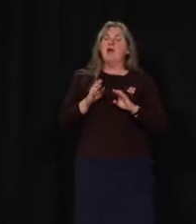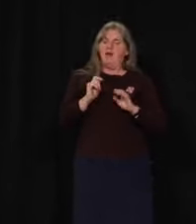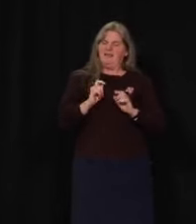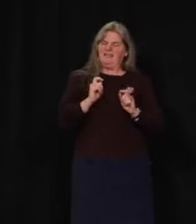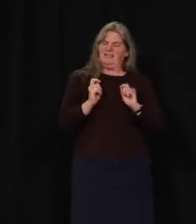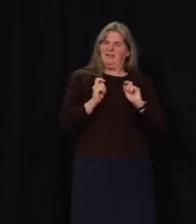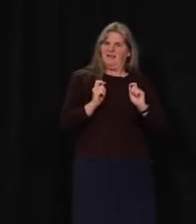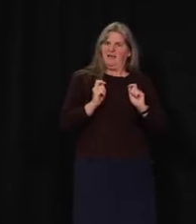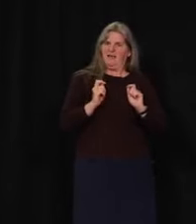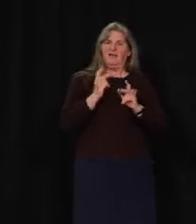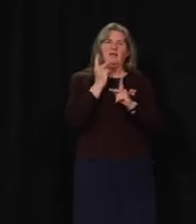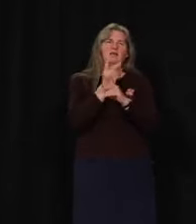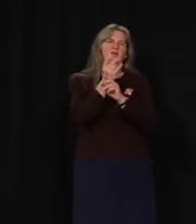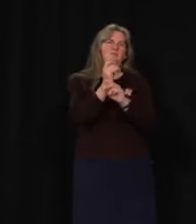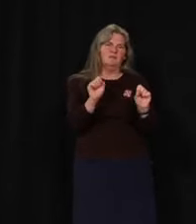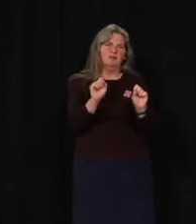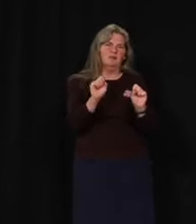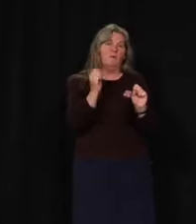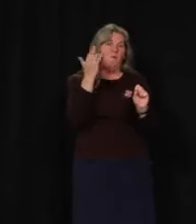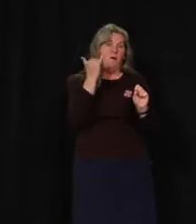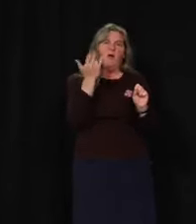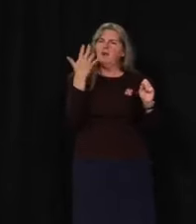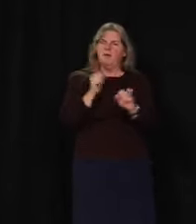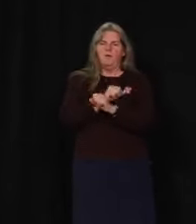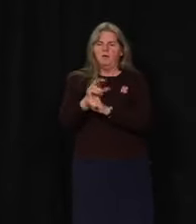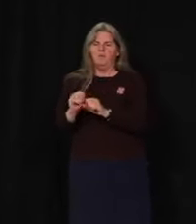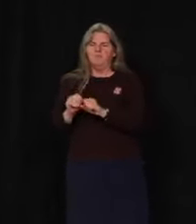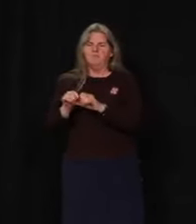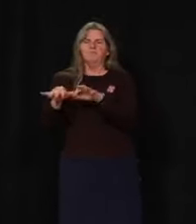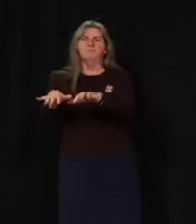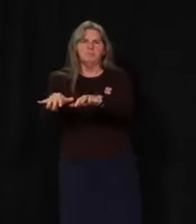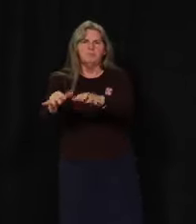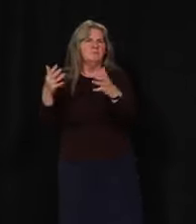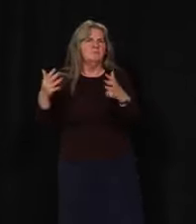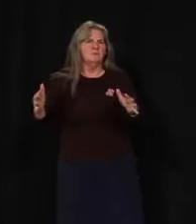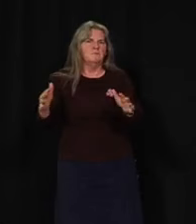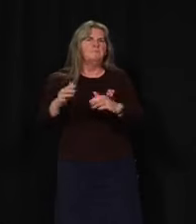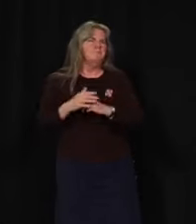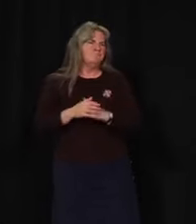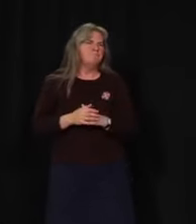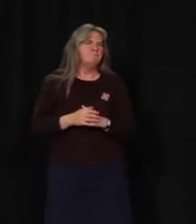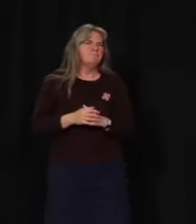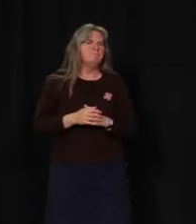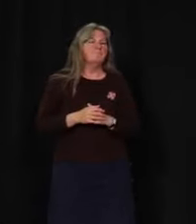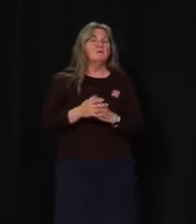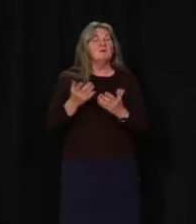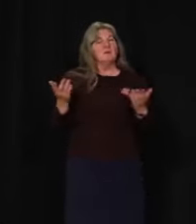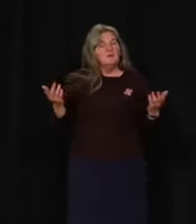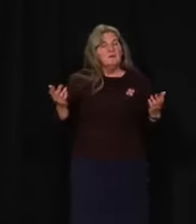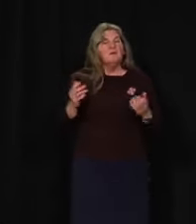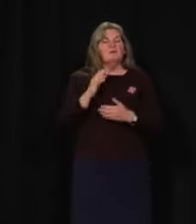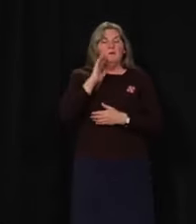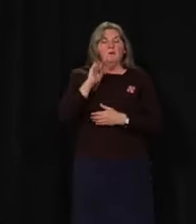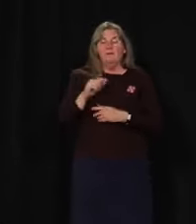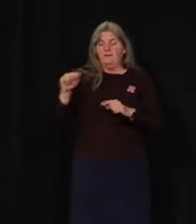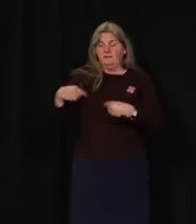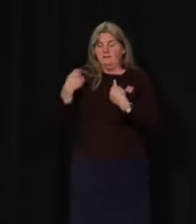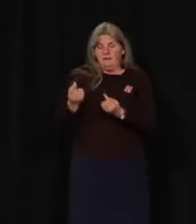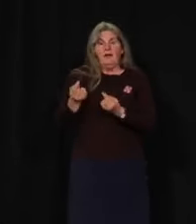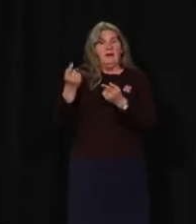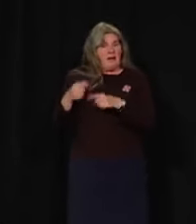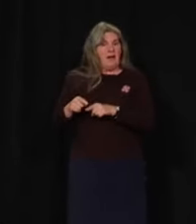others safe from the spread of COVID-19. In other words, our summer honeymoon is over, and the